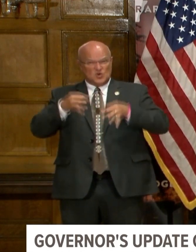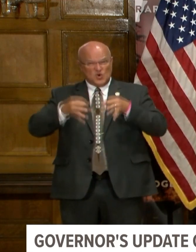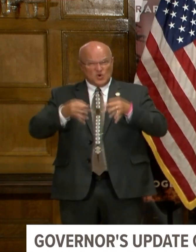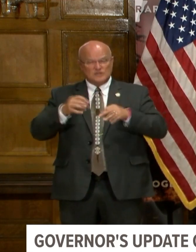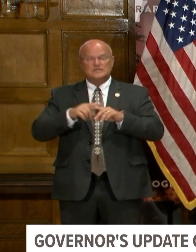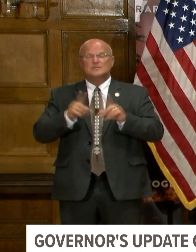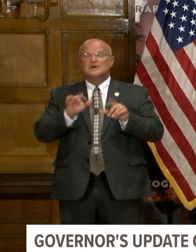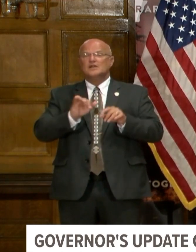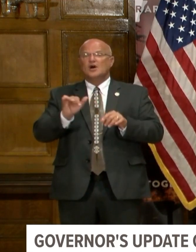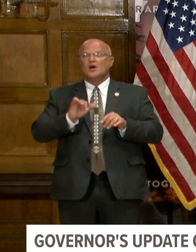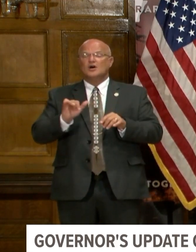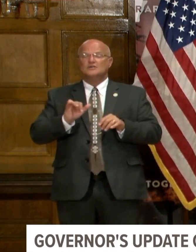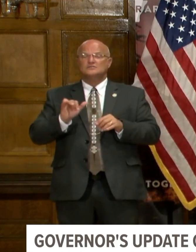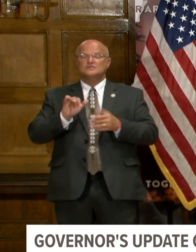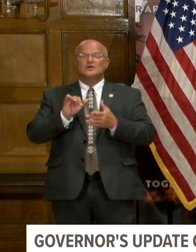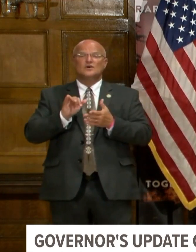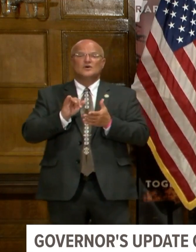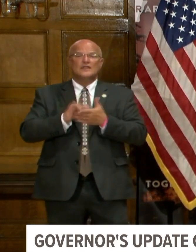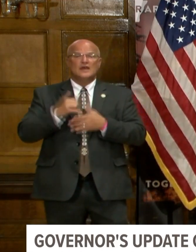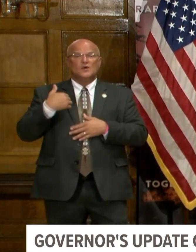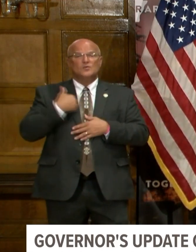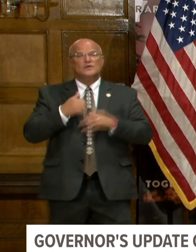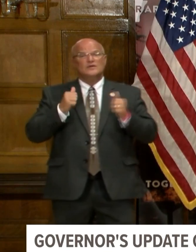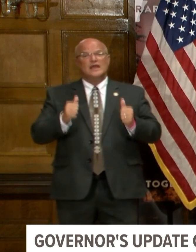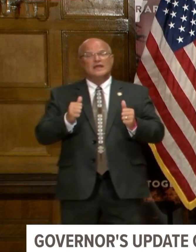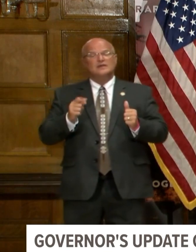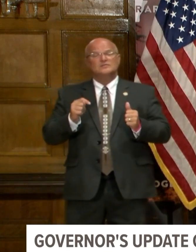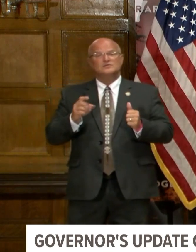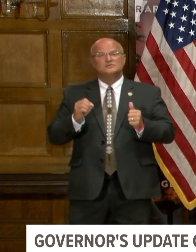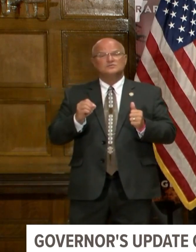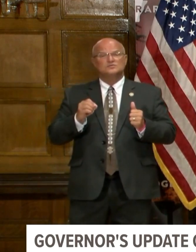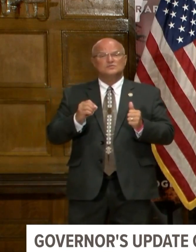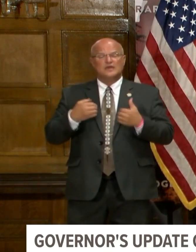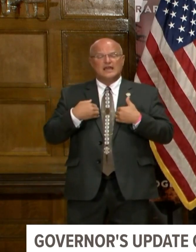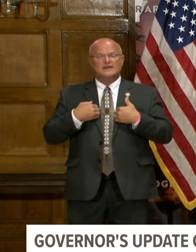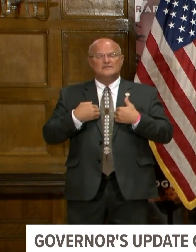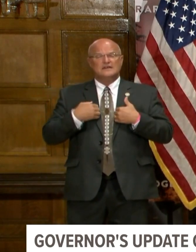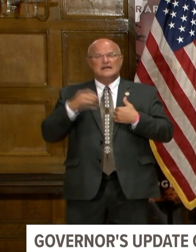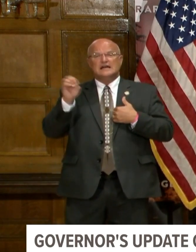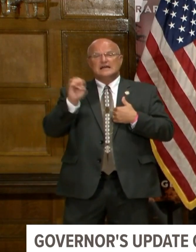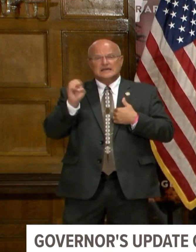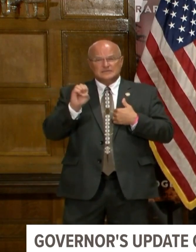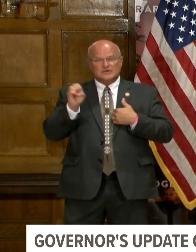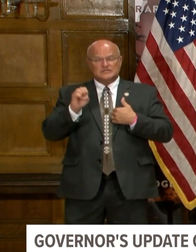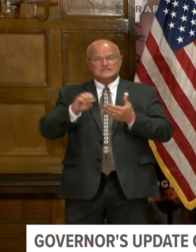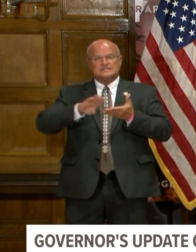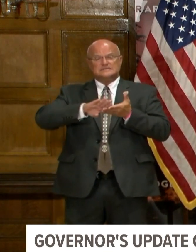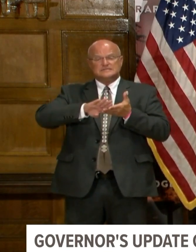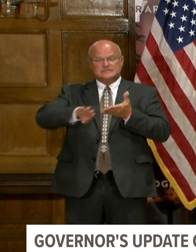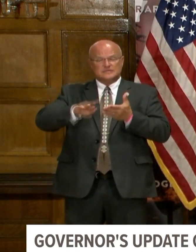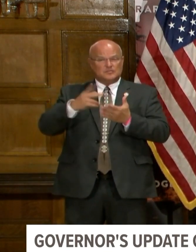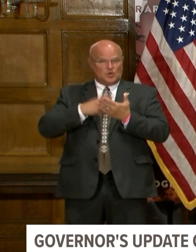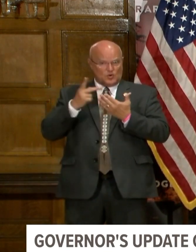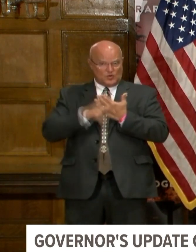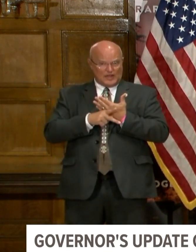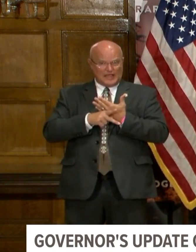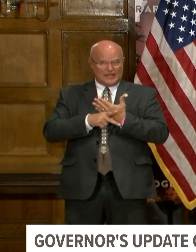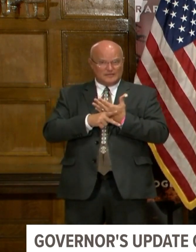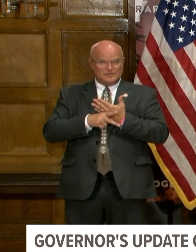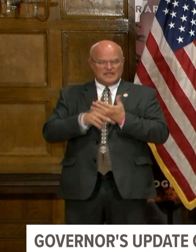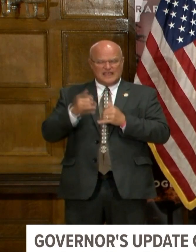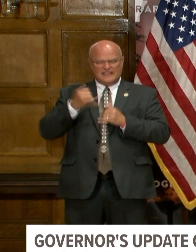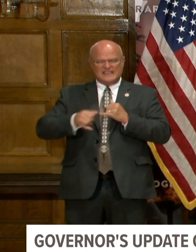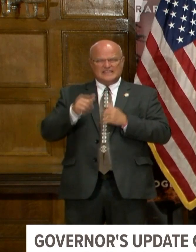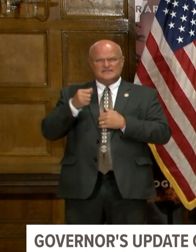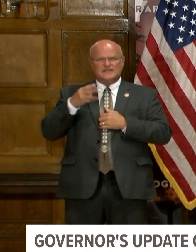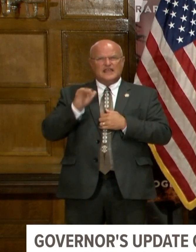is also due to the fact that we were able to implement a modified Emergency Powers Act release program at the end of